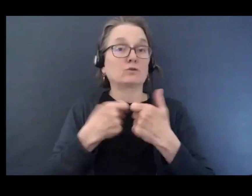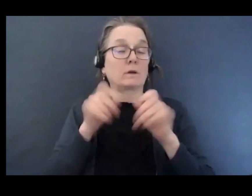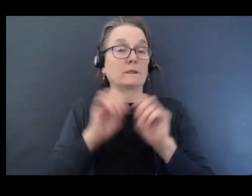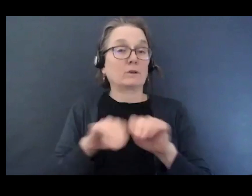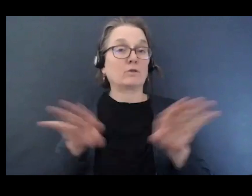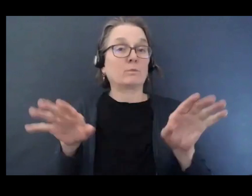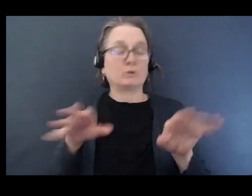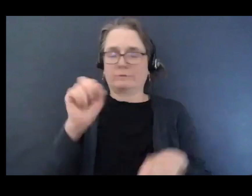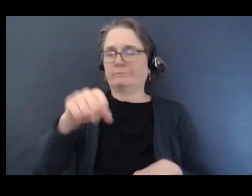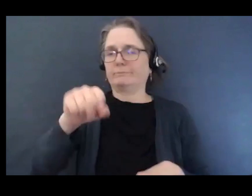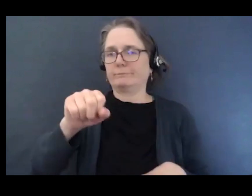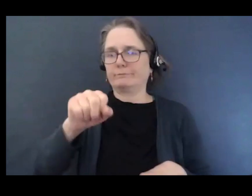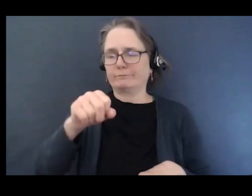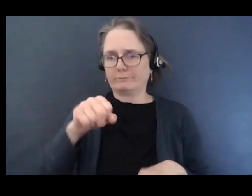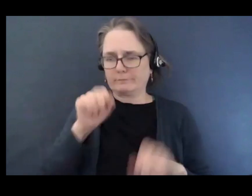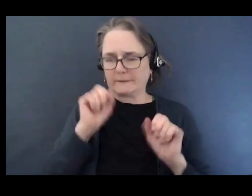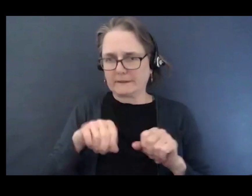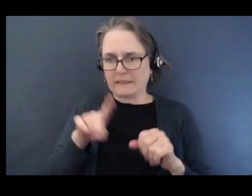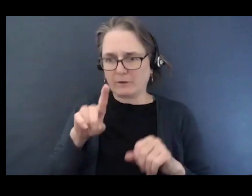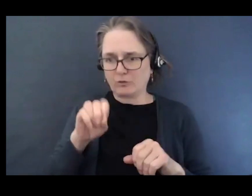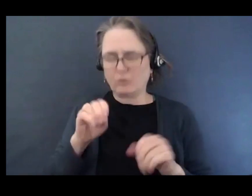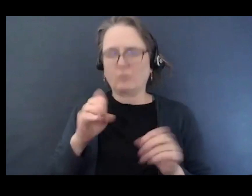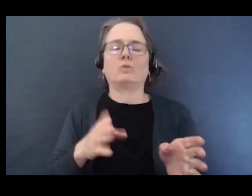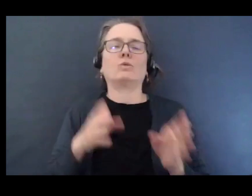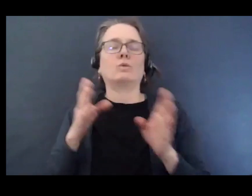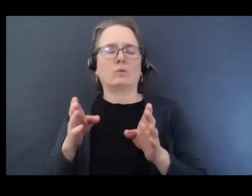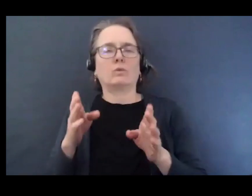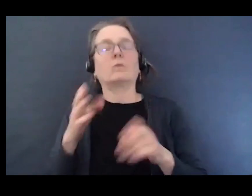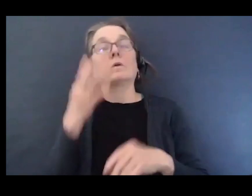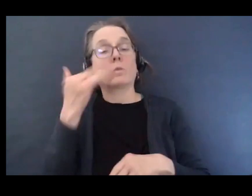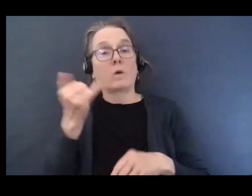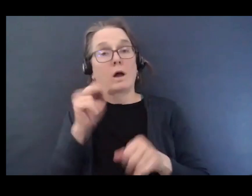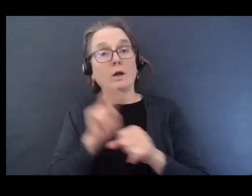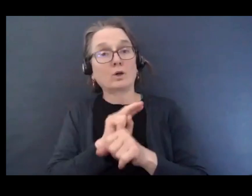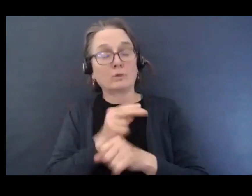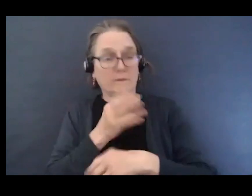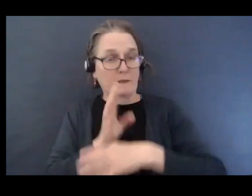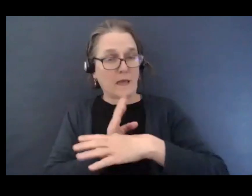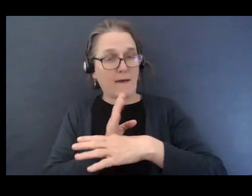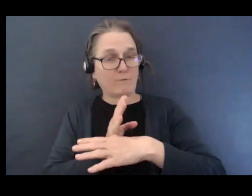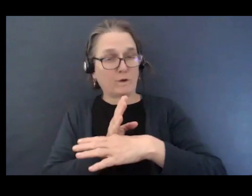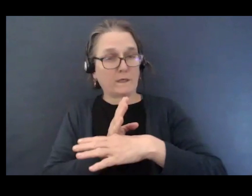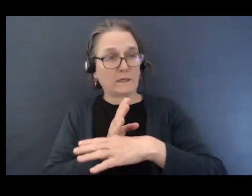with QGIS after this, and I can show you some. Why use the average?